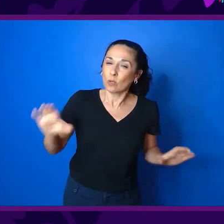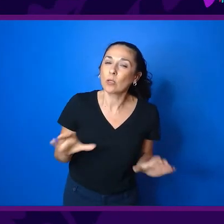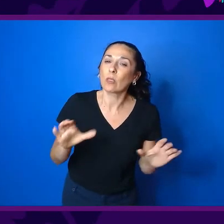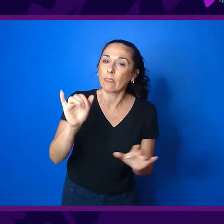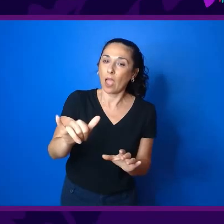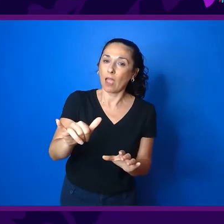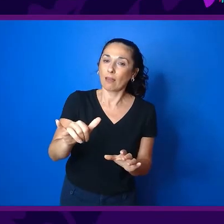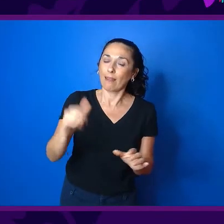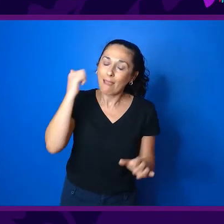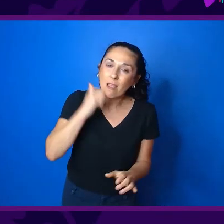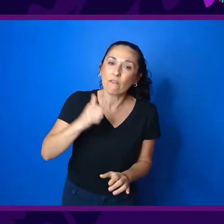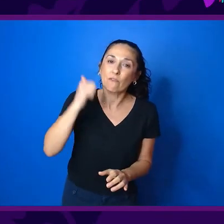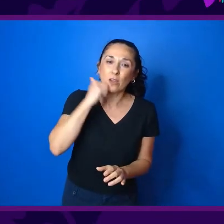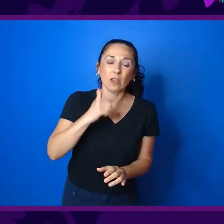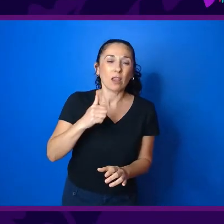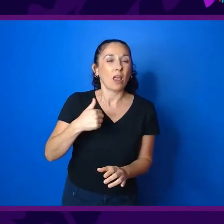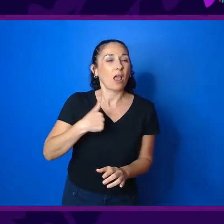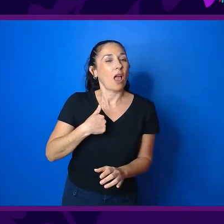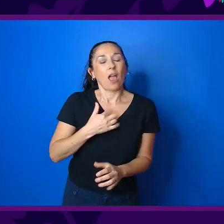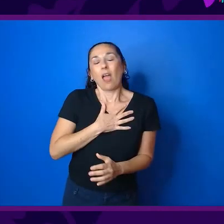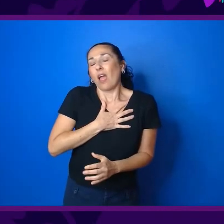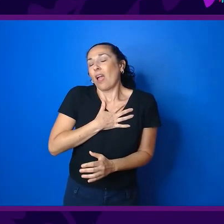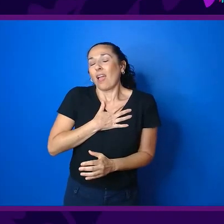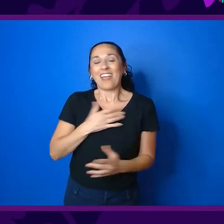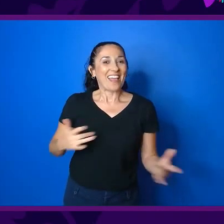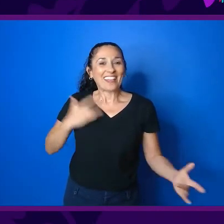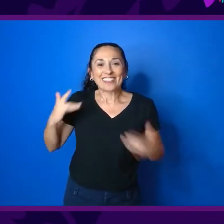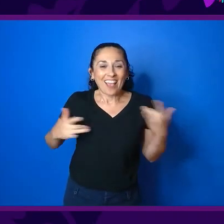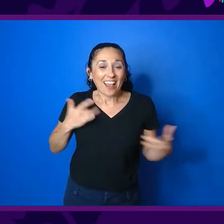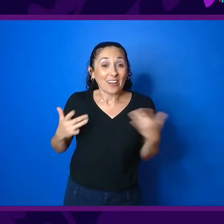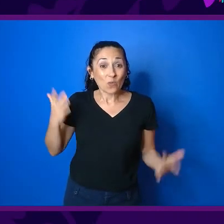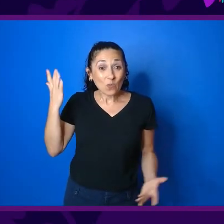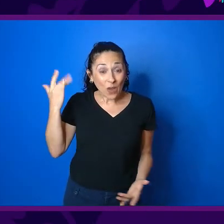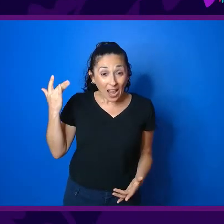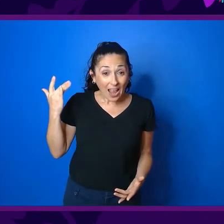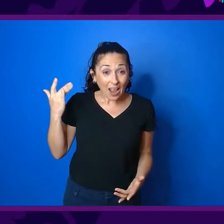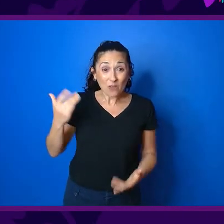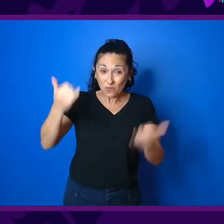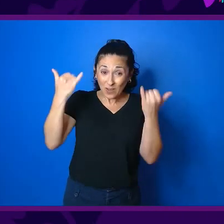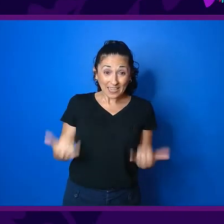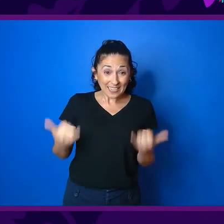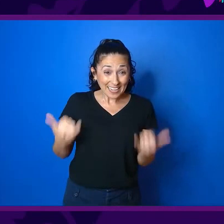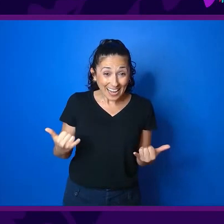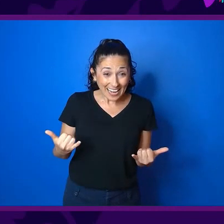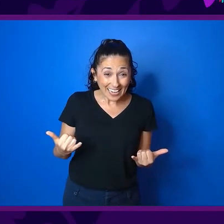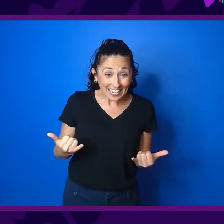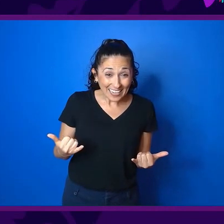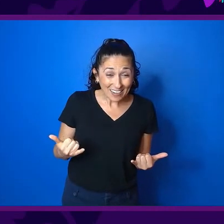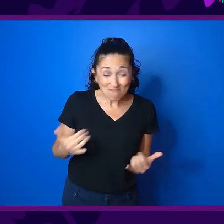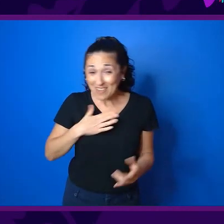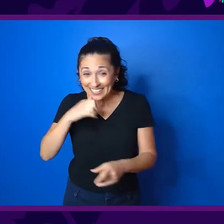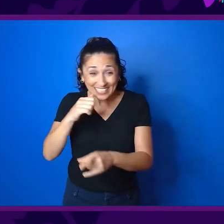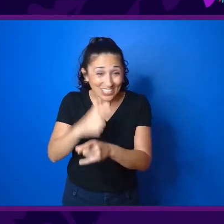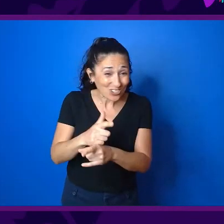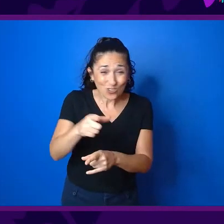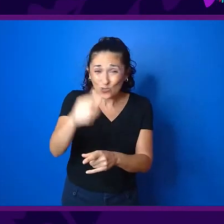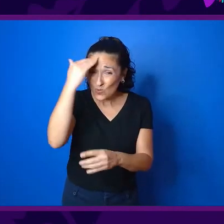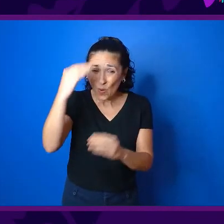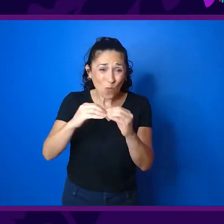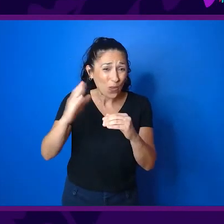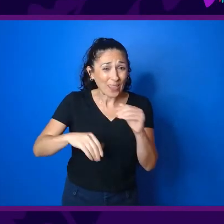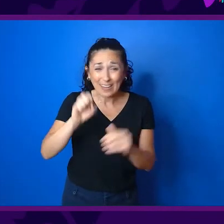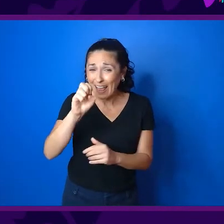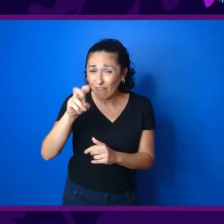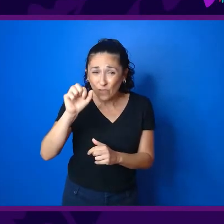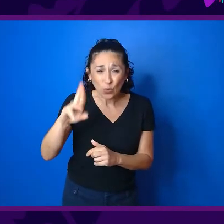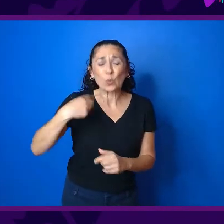And I'm excited, because right now, my sister, more than ever, we need a